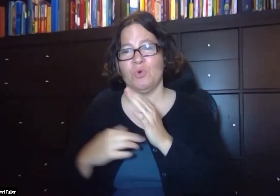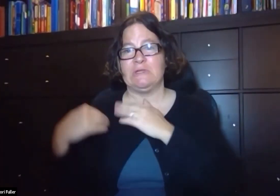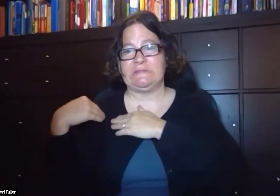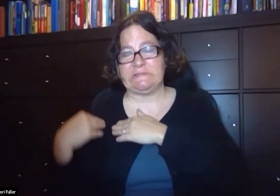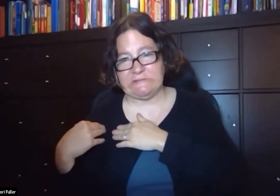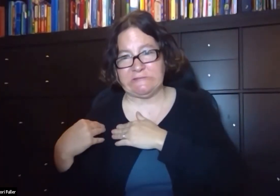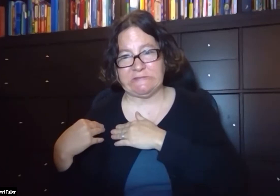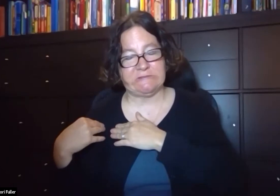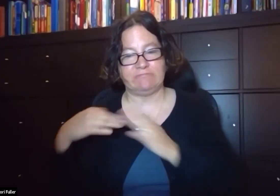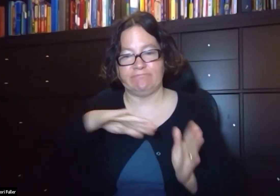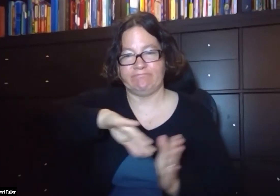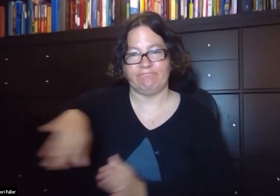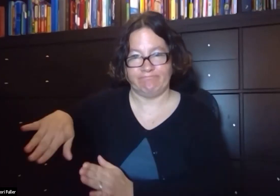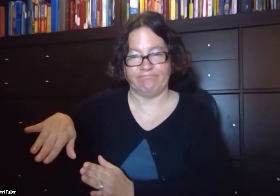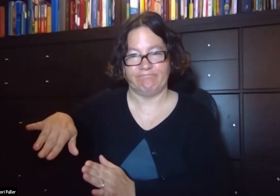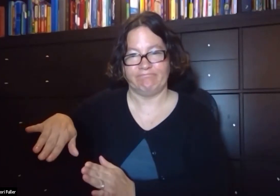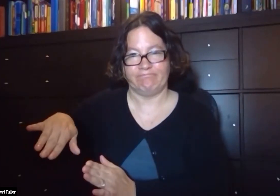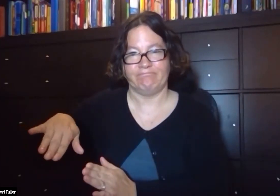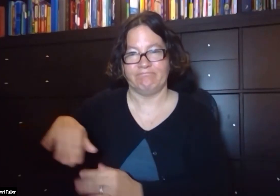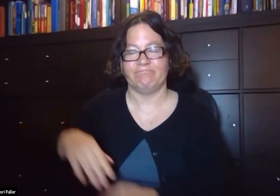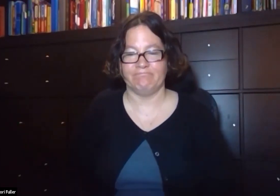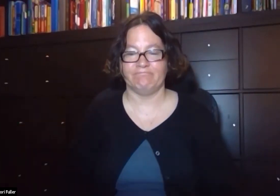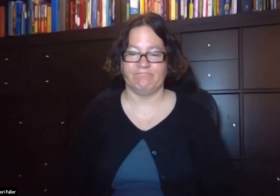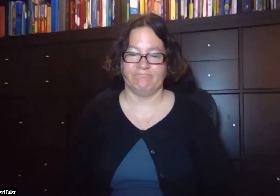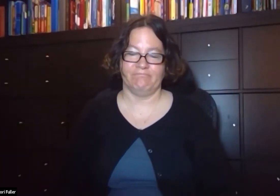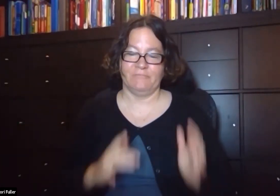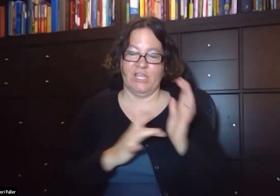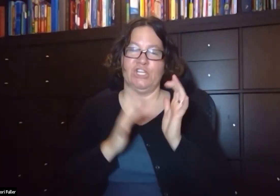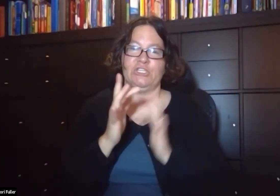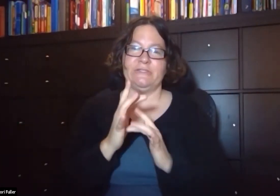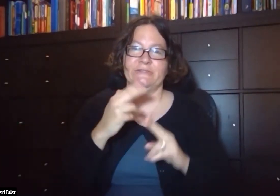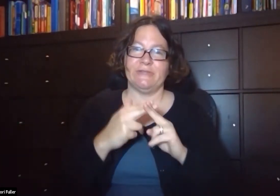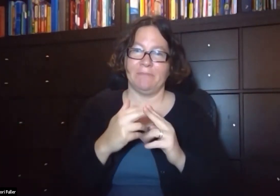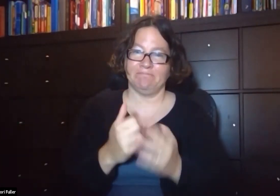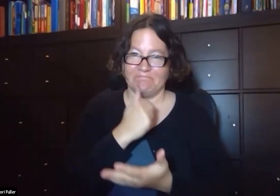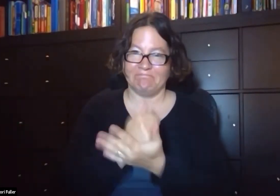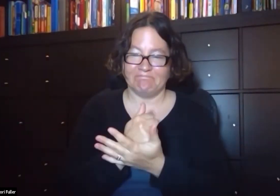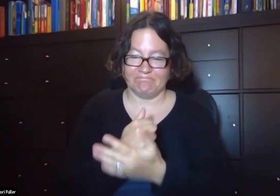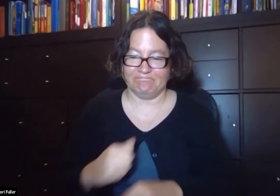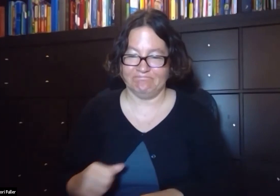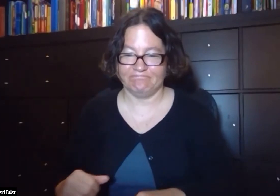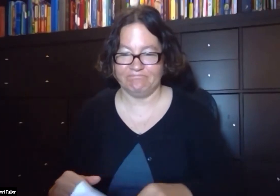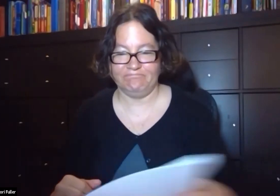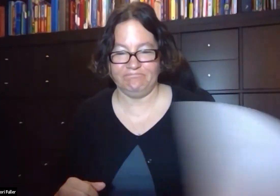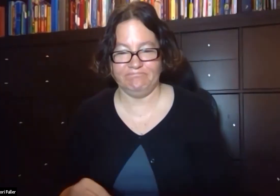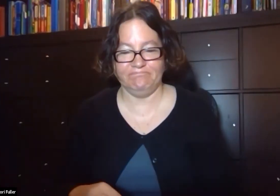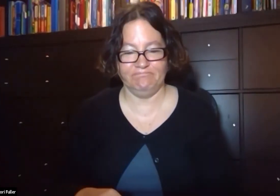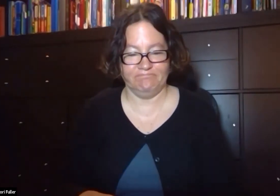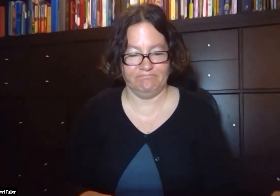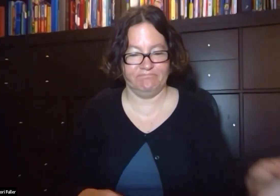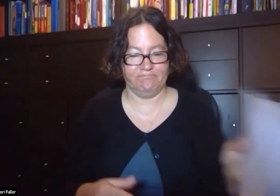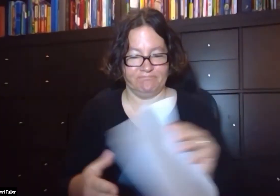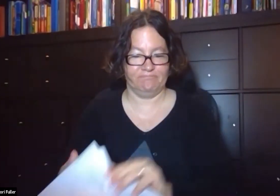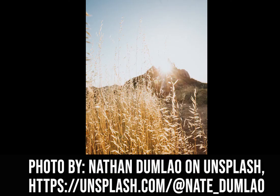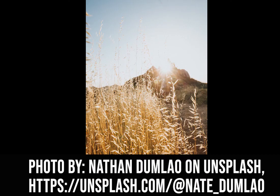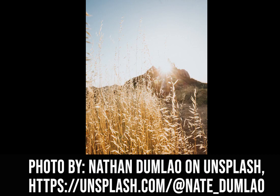of our priorities and that people take priority over rules. In Jesus' name,